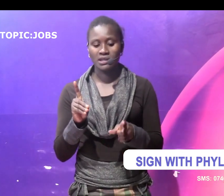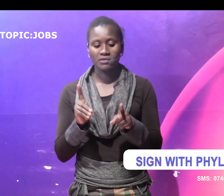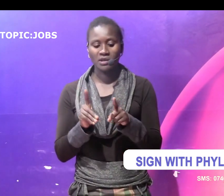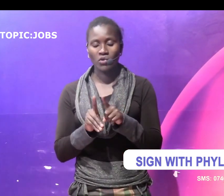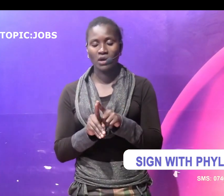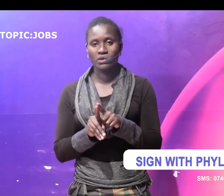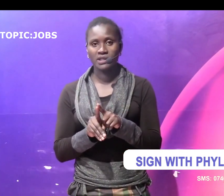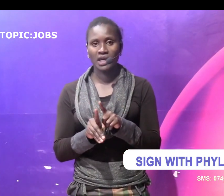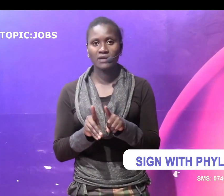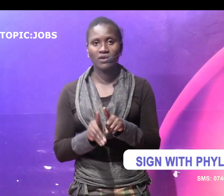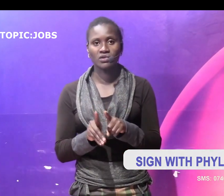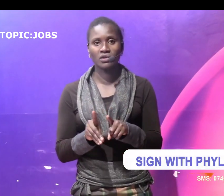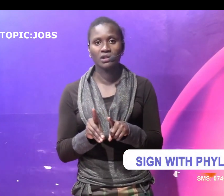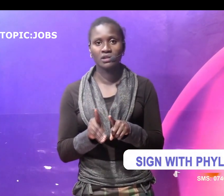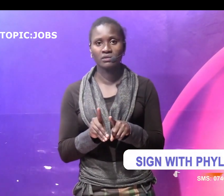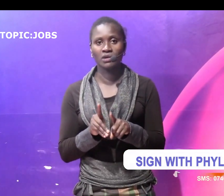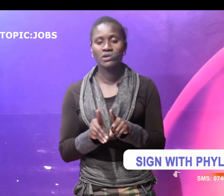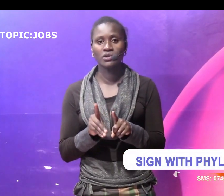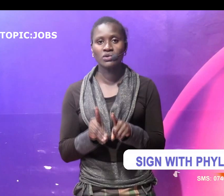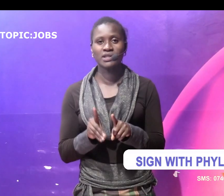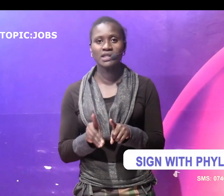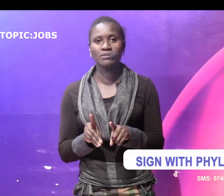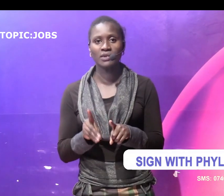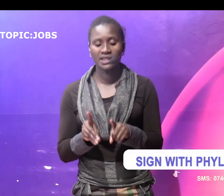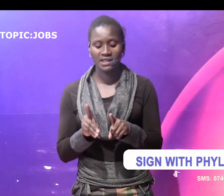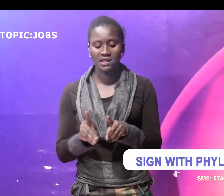way we signed function, we'll also use the same letter D